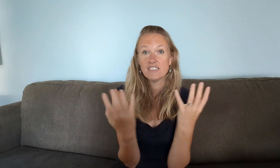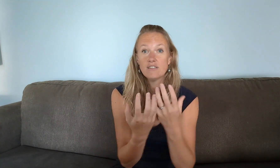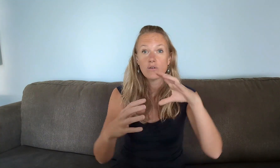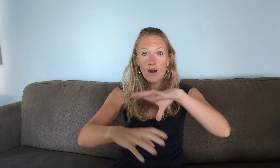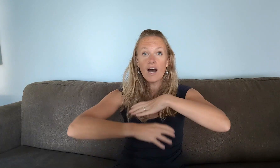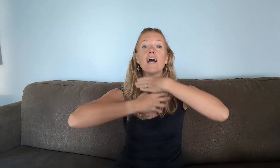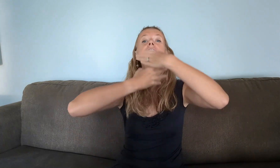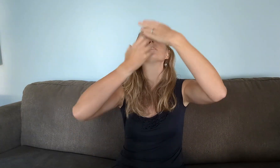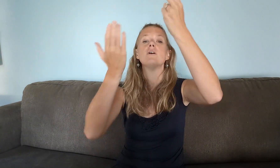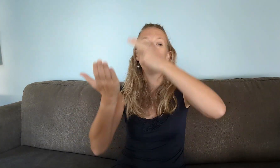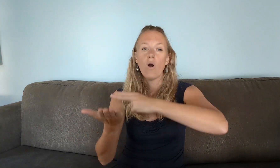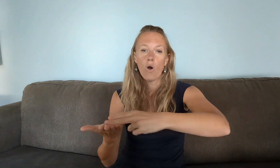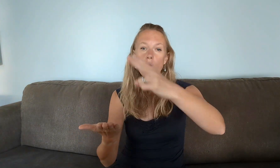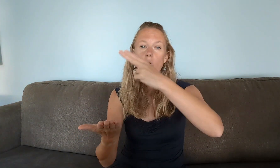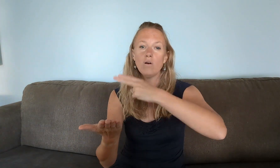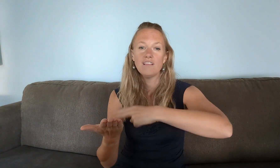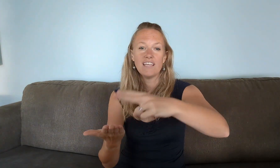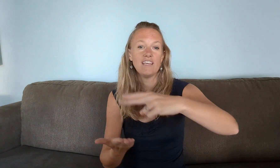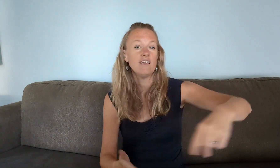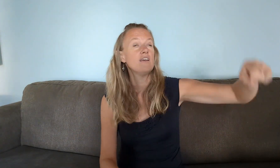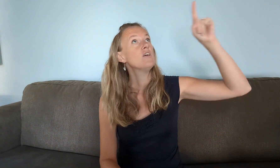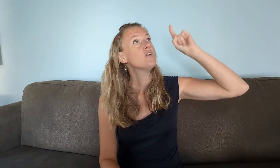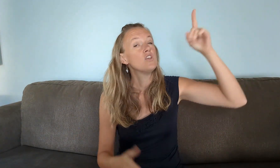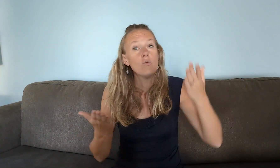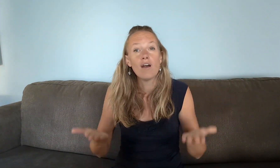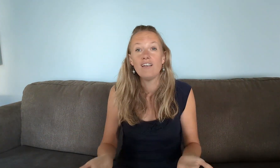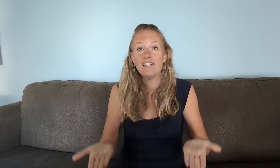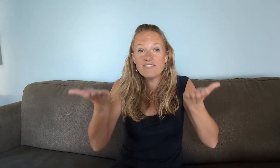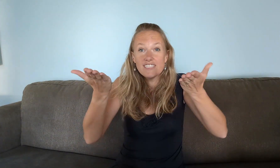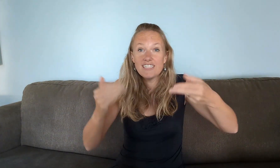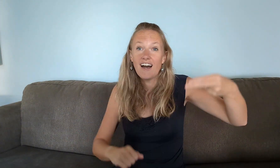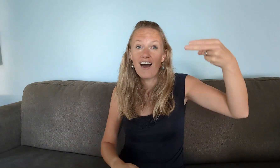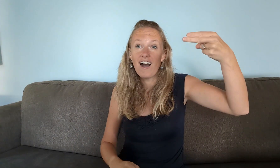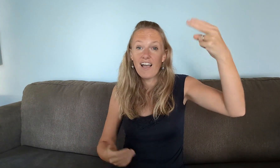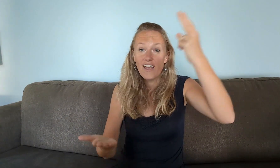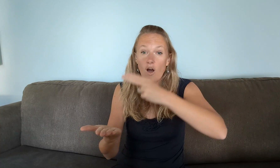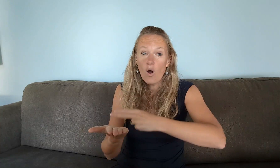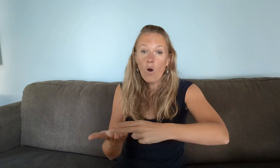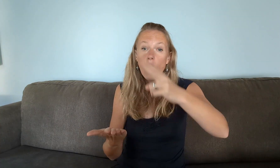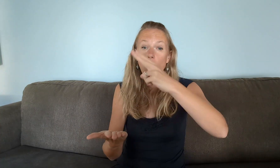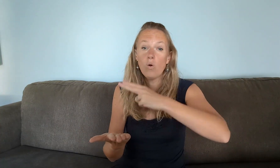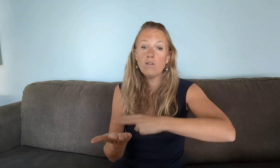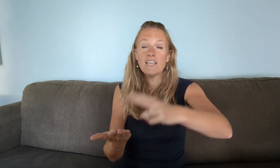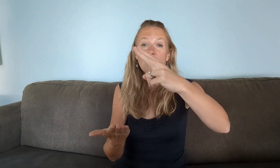creation cries, holy. You are lifted high,